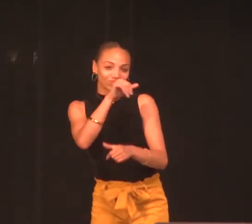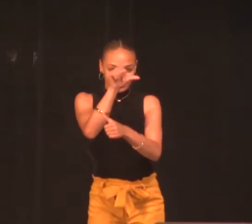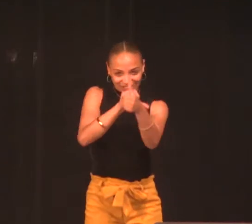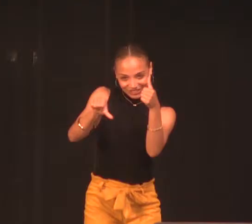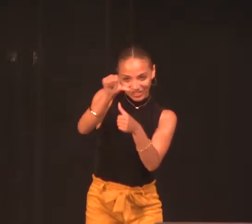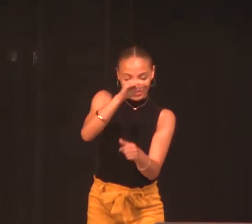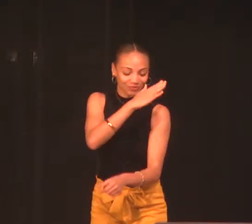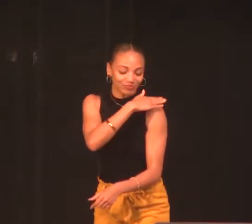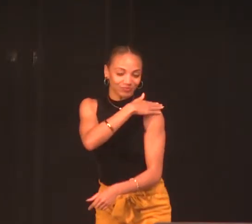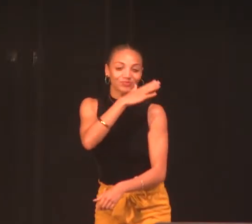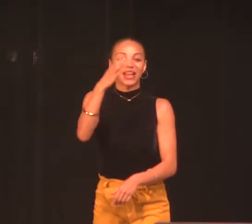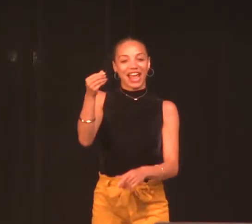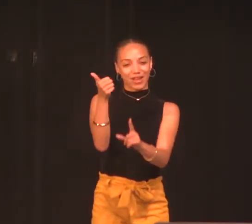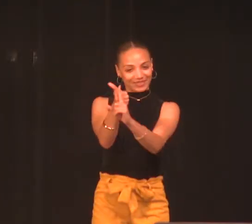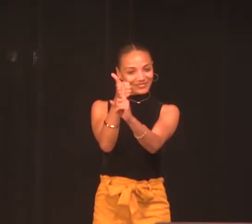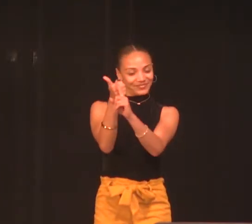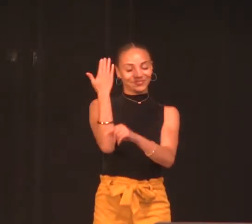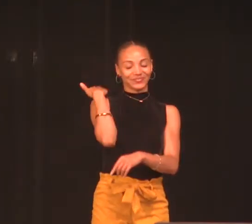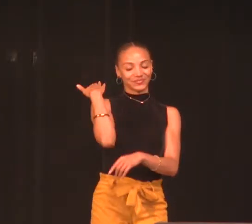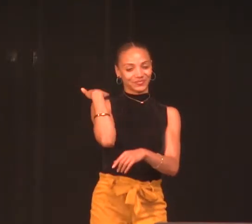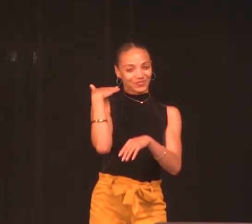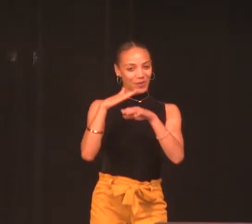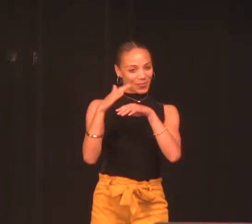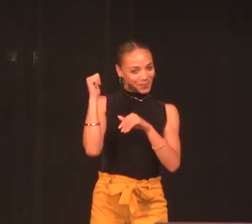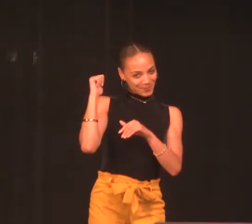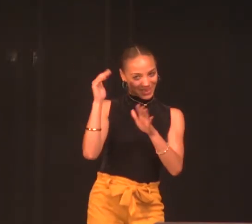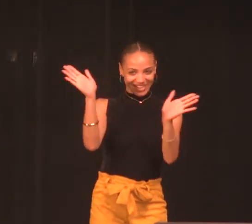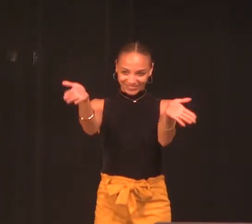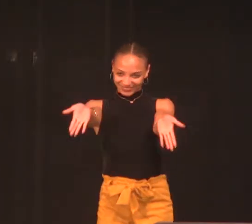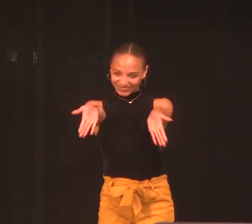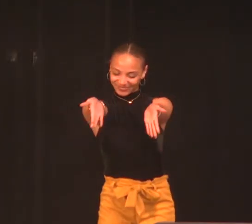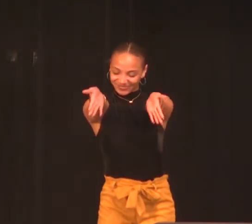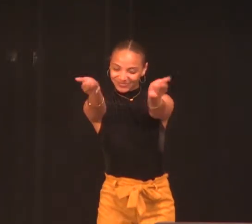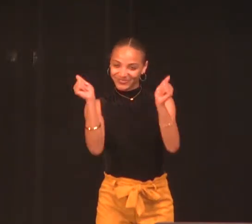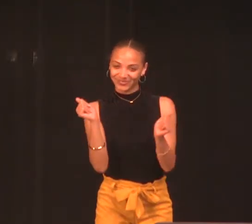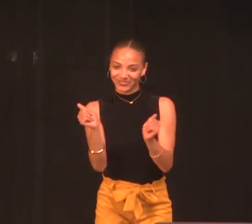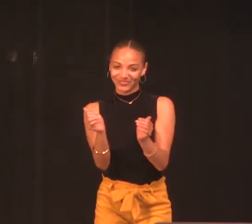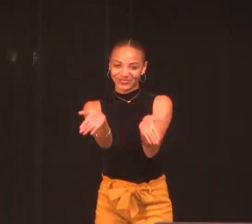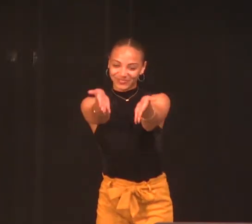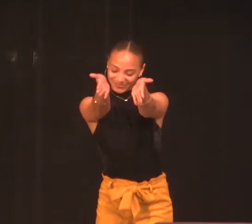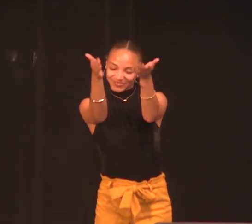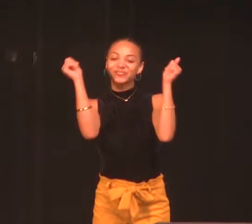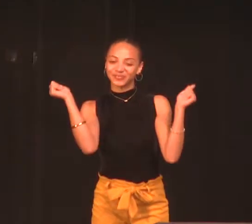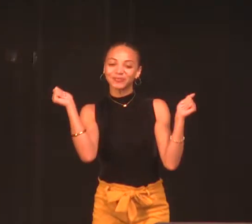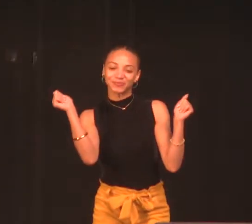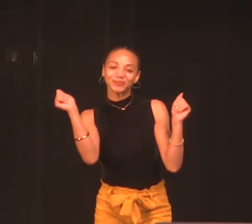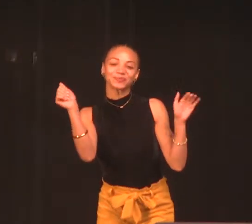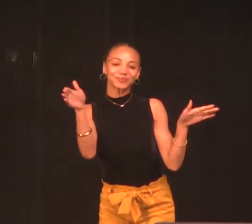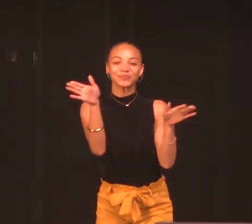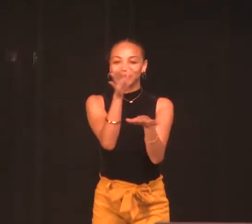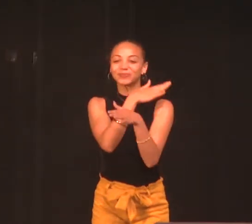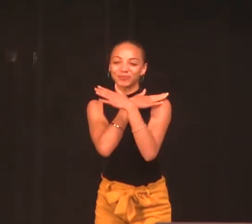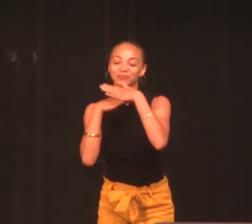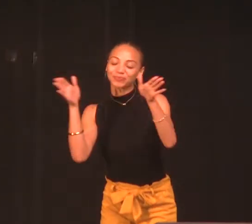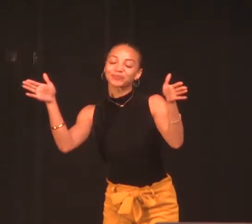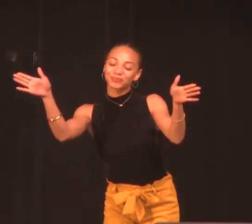I want you to pat yourself on the back and pat a neighbor on the back as well. Go ahead. Let me see you. Do it.